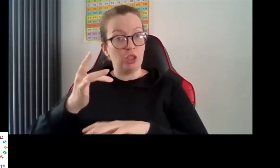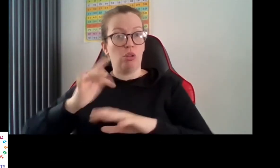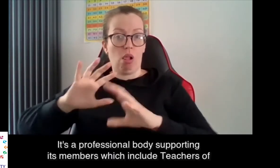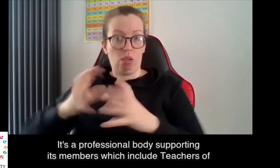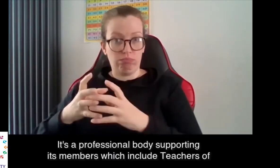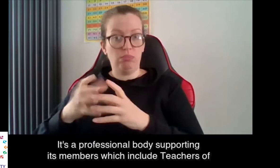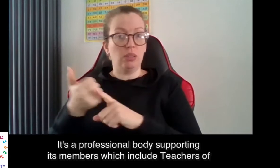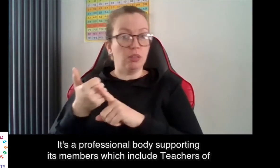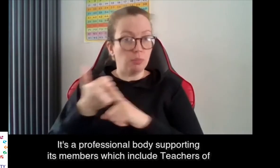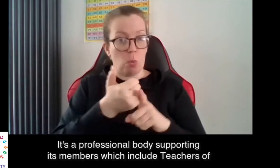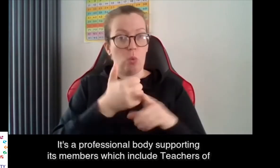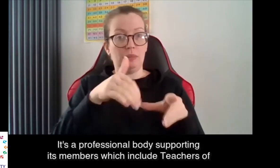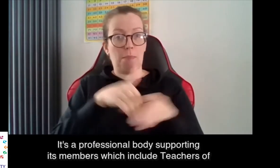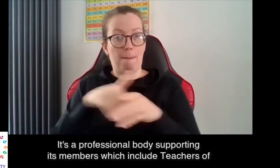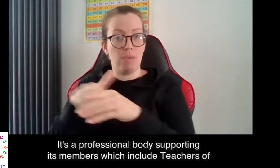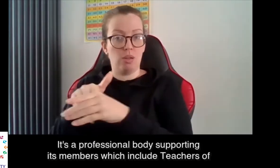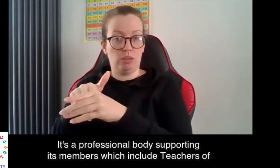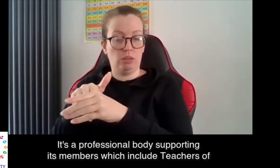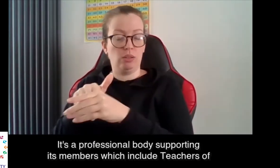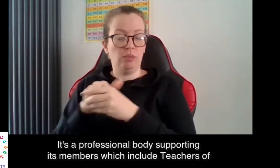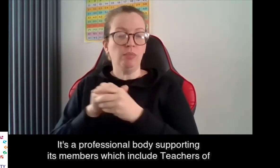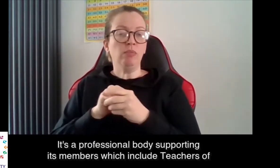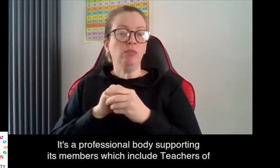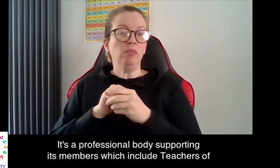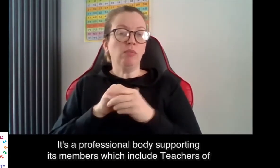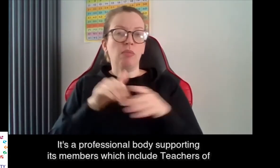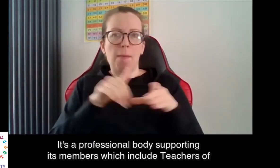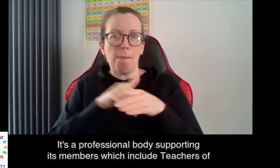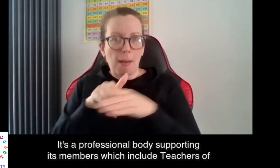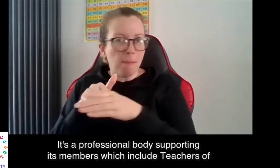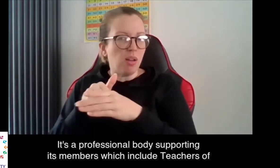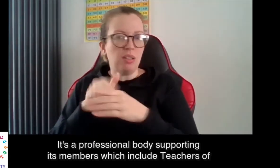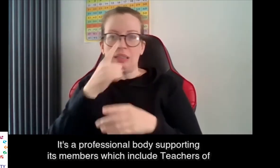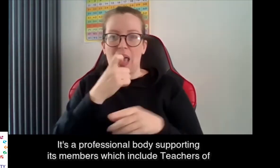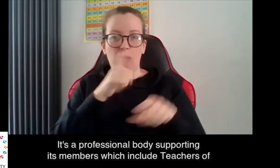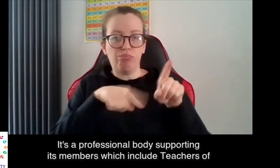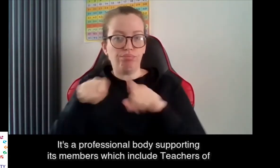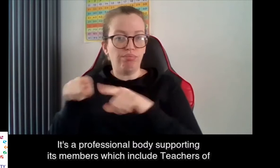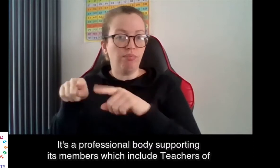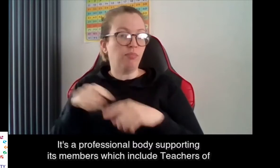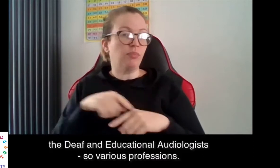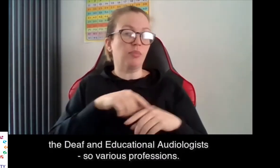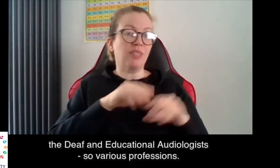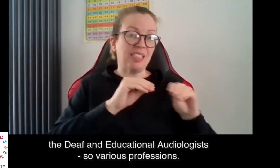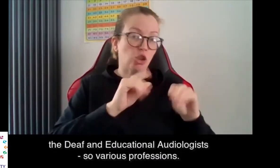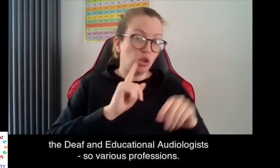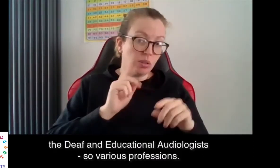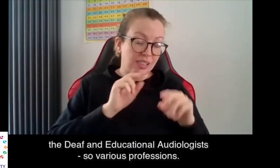It's a professional body supporting its members, which includes teachers of the deaf and